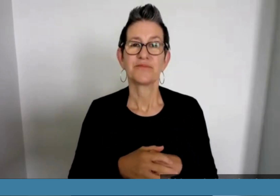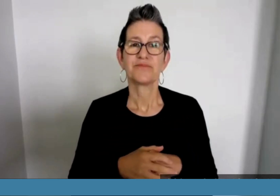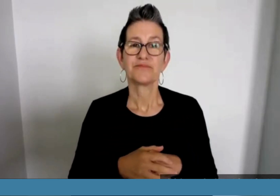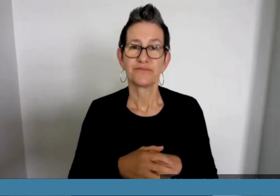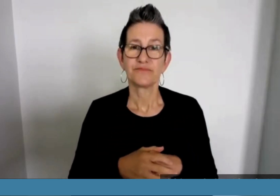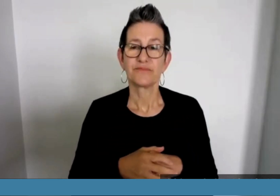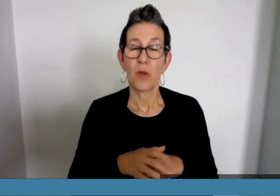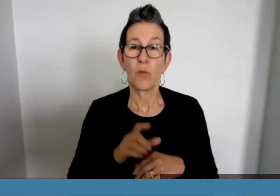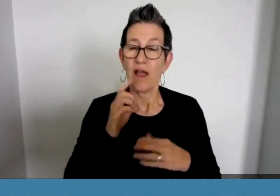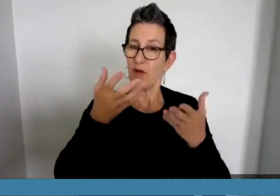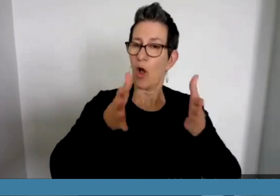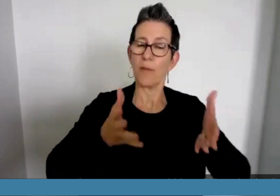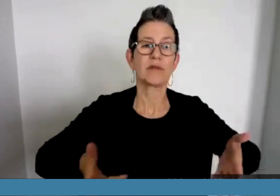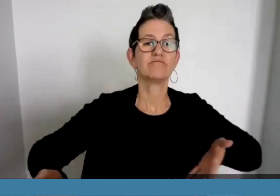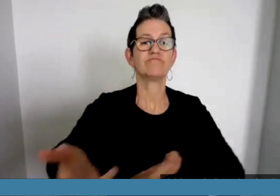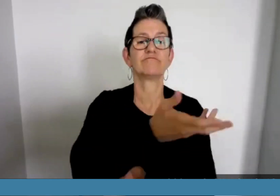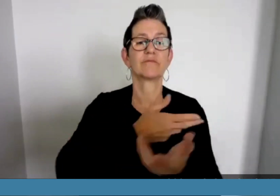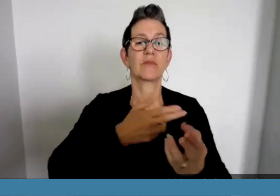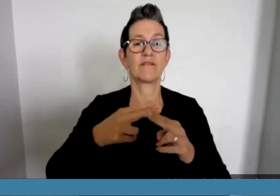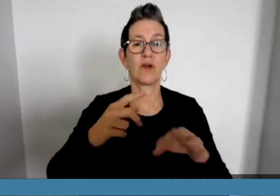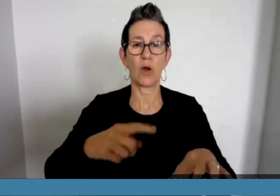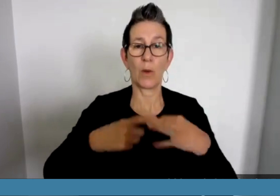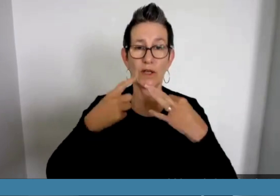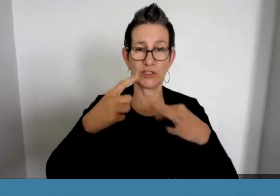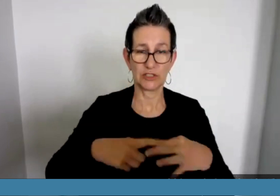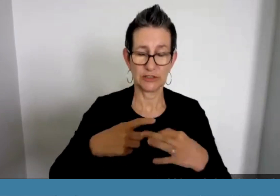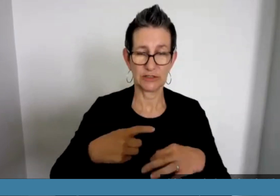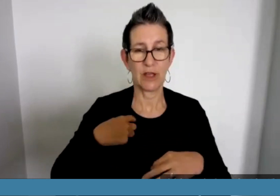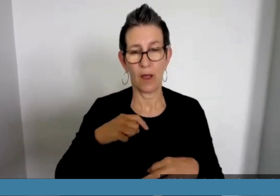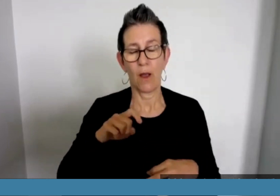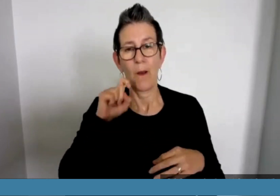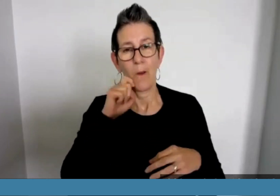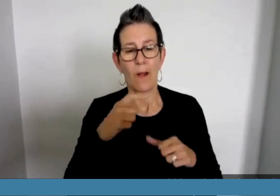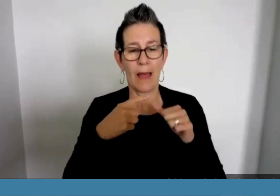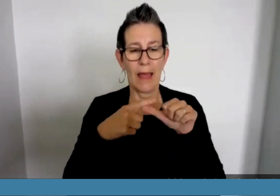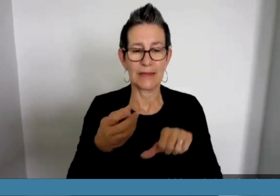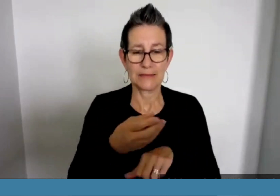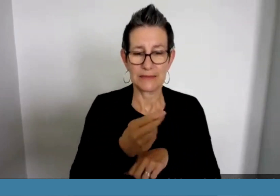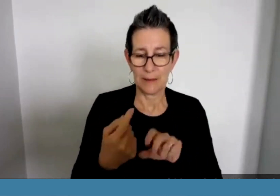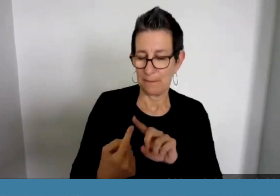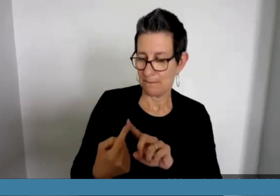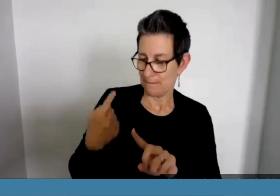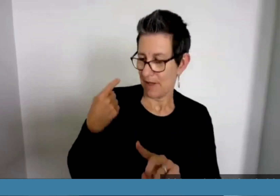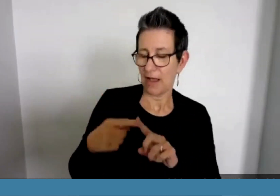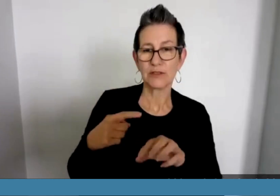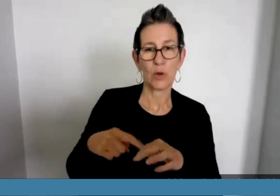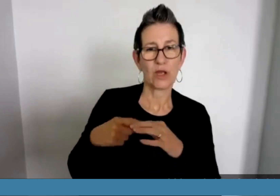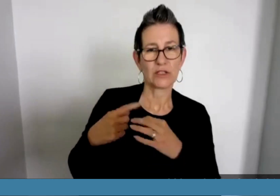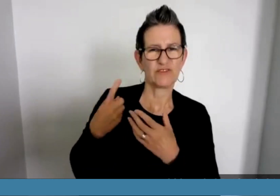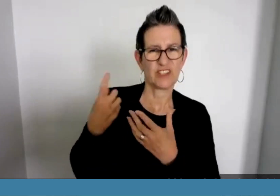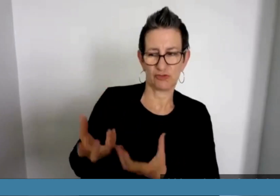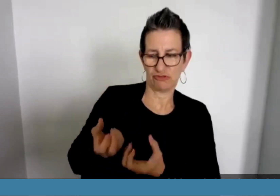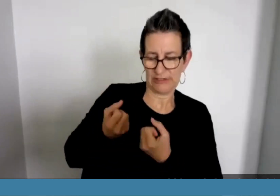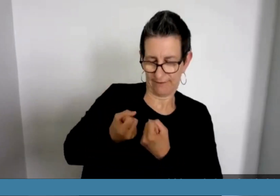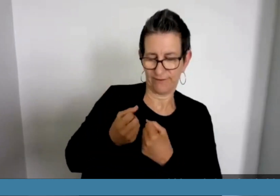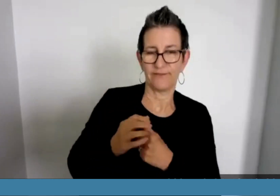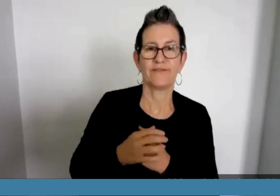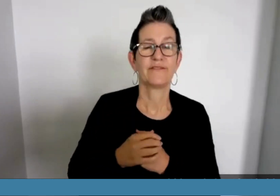open forum for questions where I will address some of the questions submitted before the session. And if there is time,